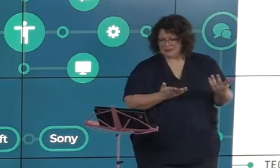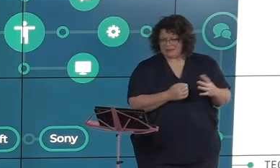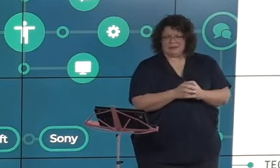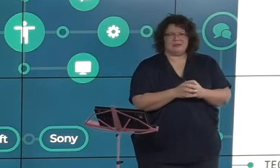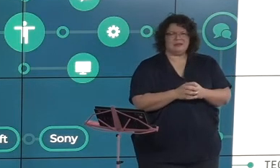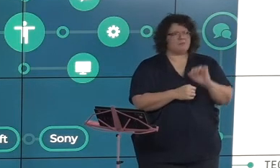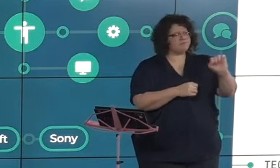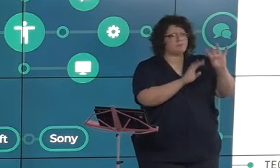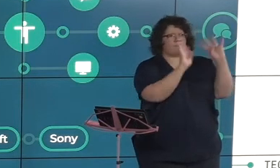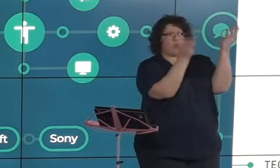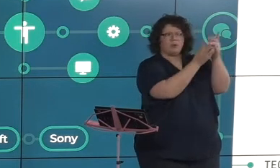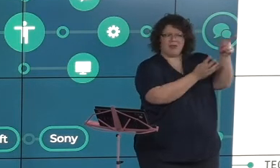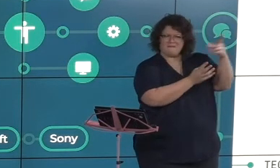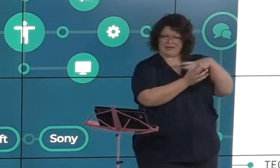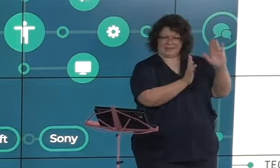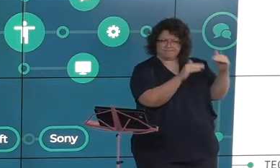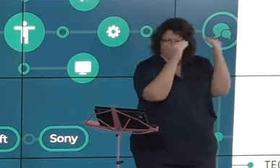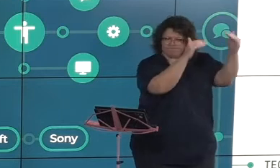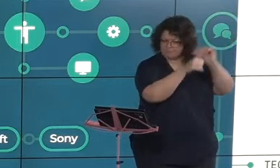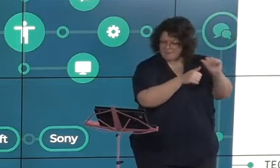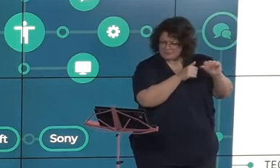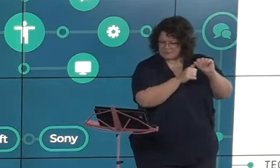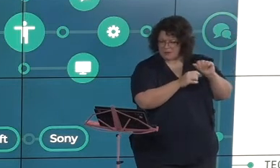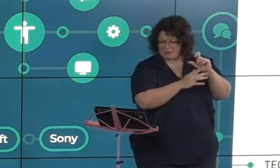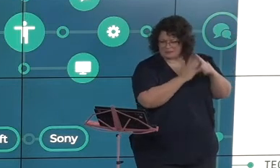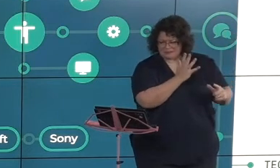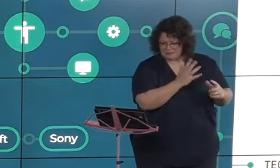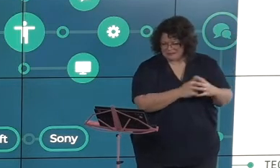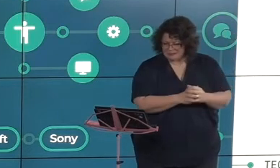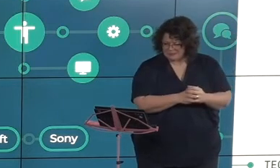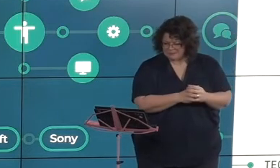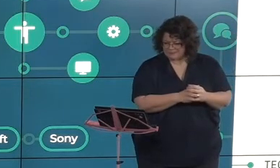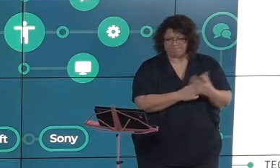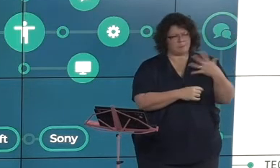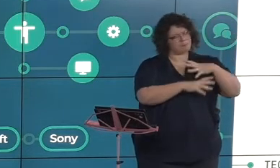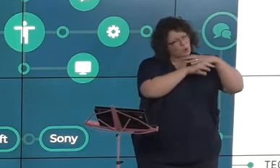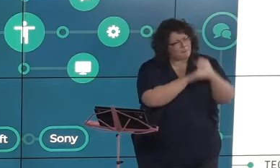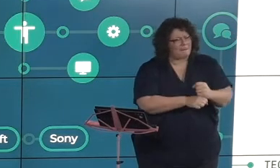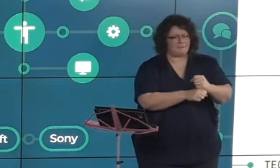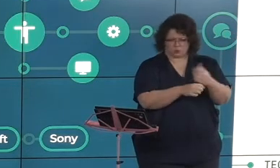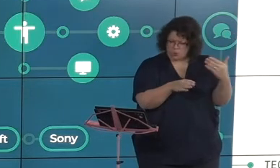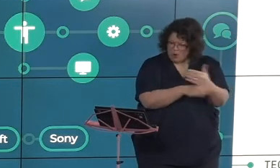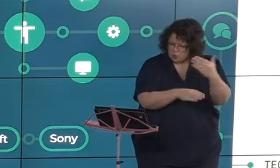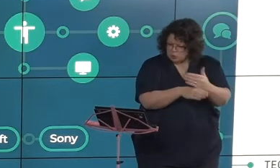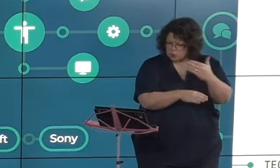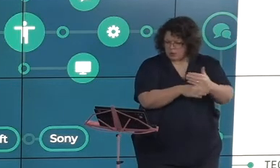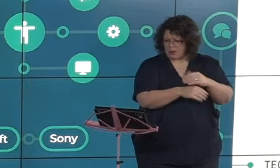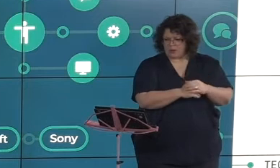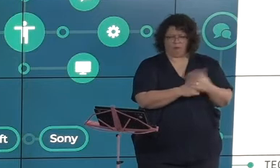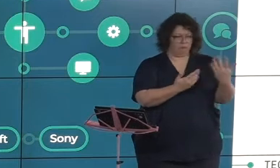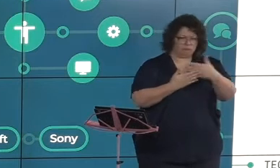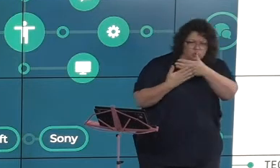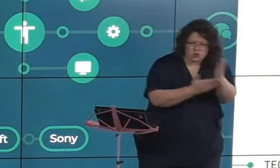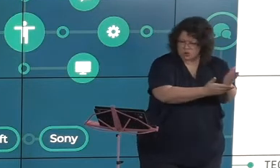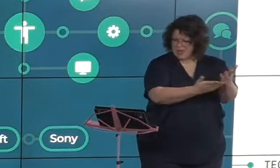most importantly, share it, and be part of a leadership collective that we announce at Davos next year, and we talk about how we